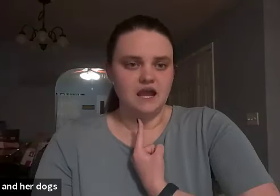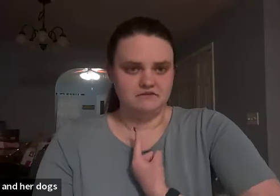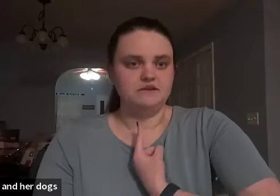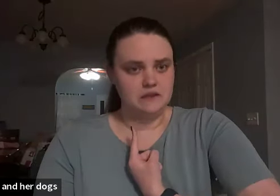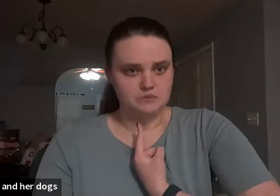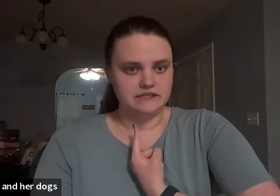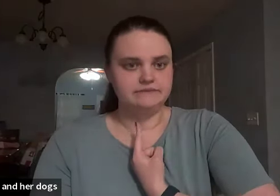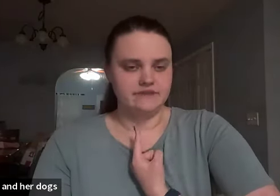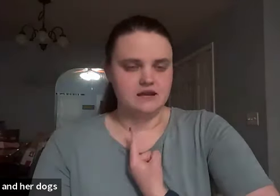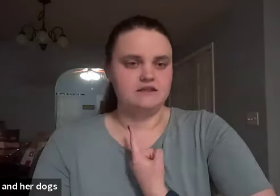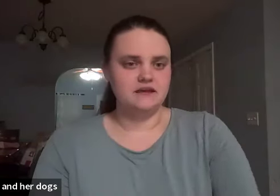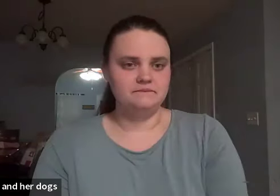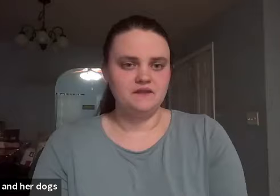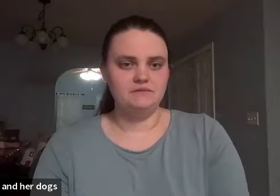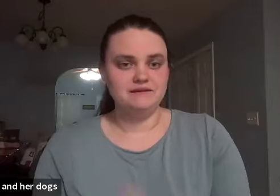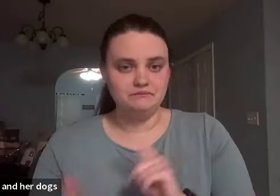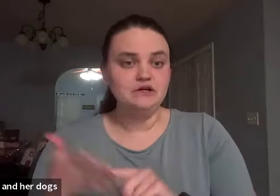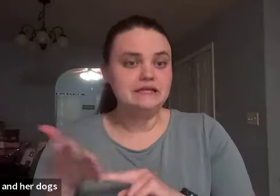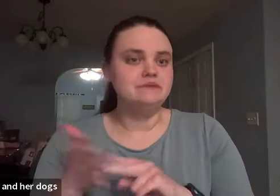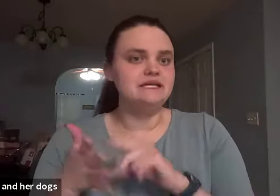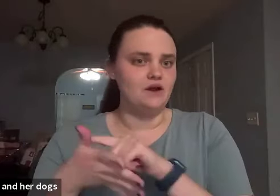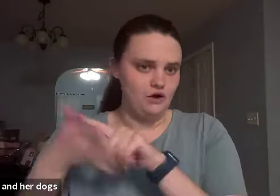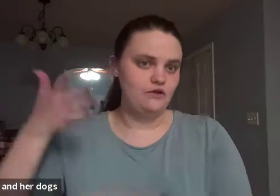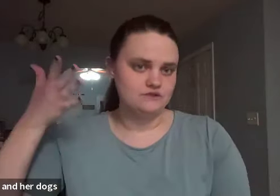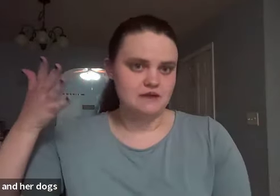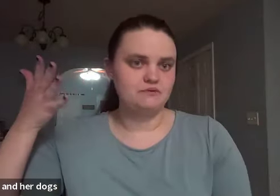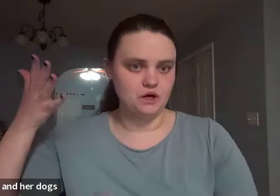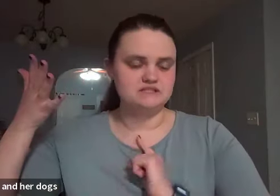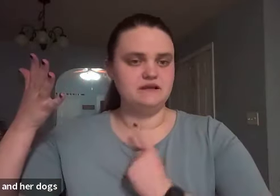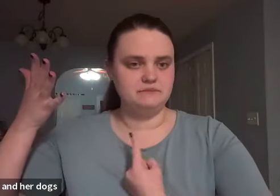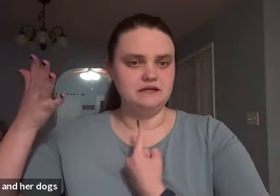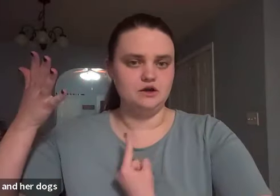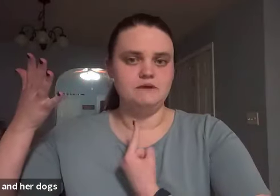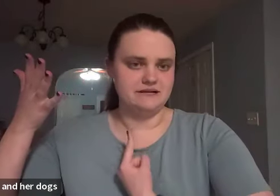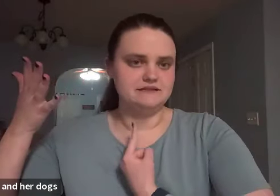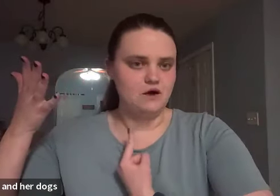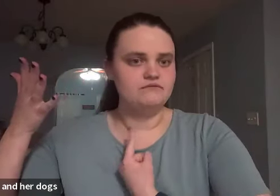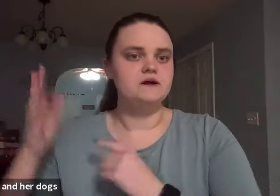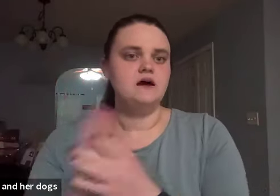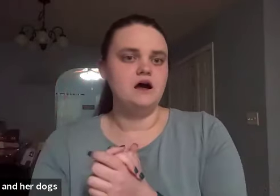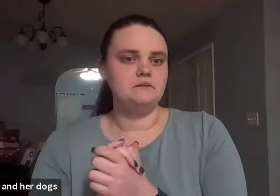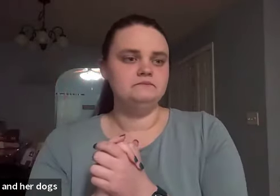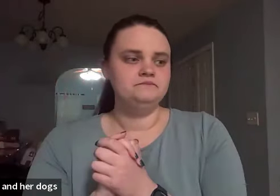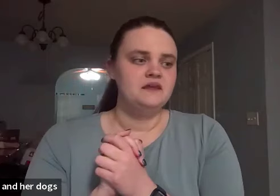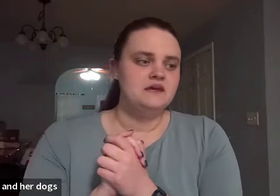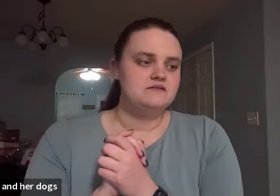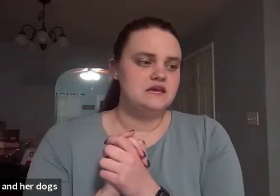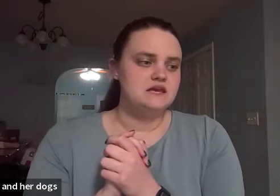I'd be feeling lonely, that kind of thing. It can really mean all those type of words of like being alone by myself. Um,